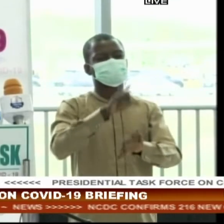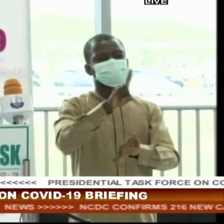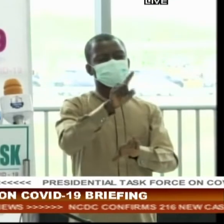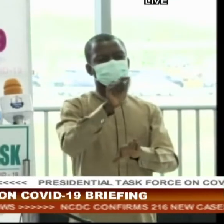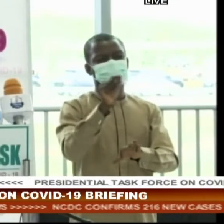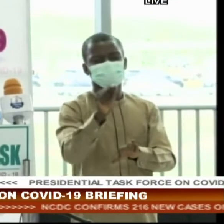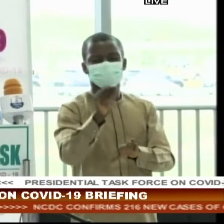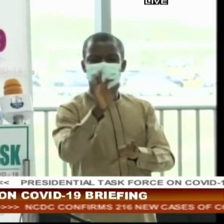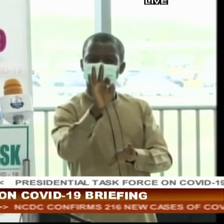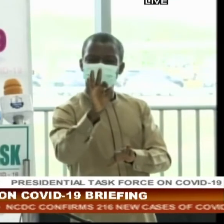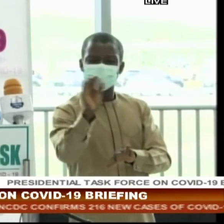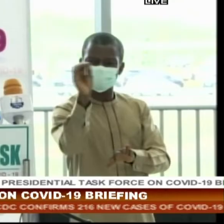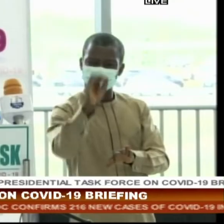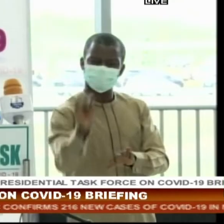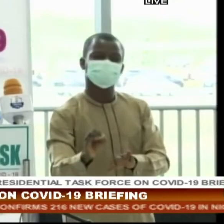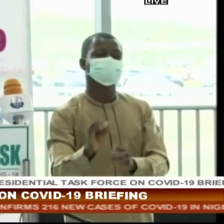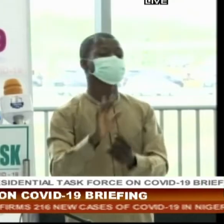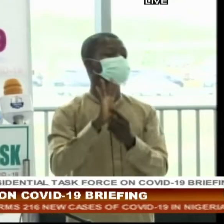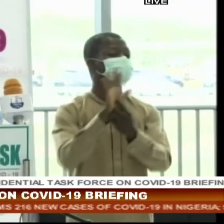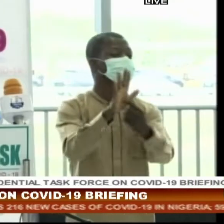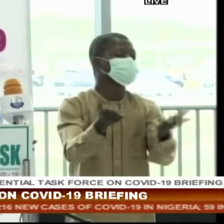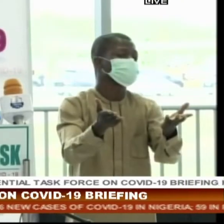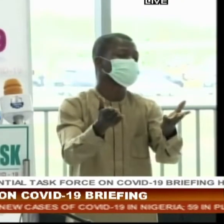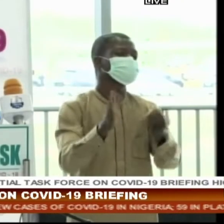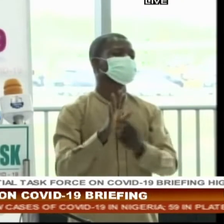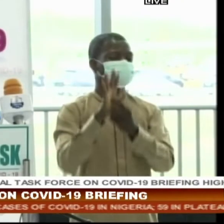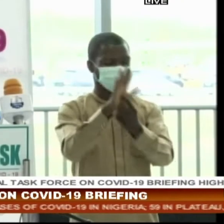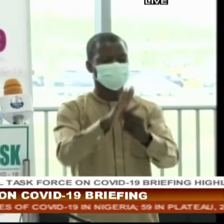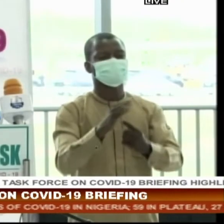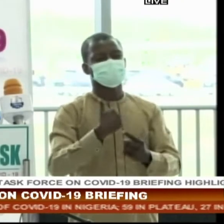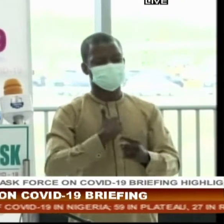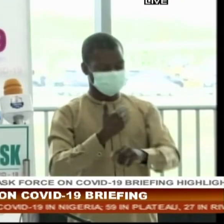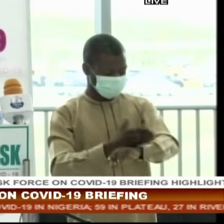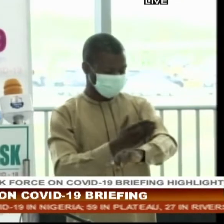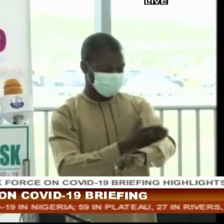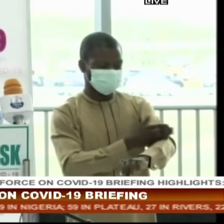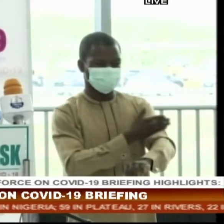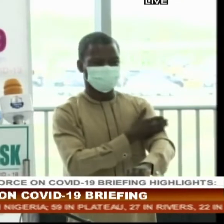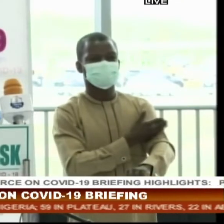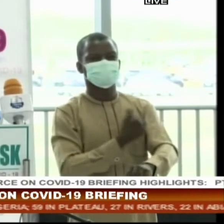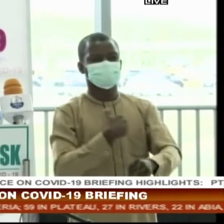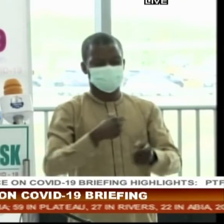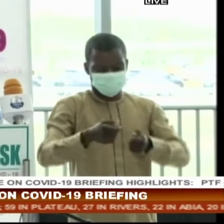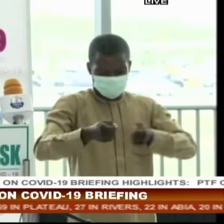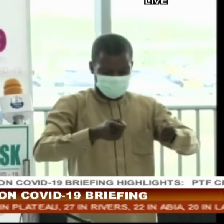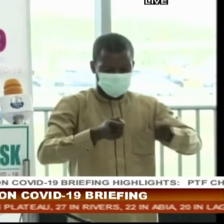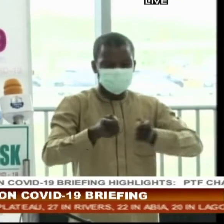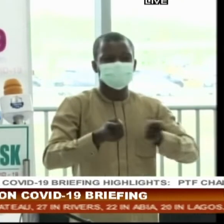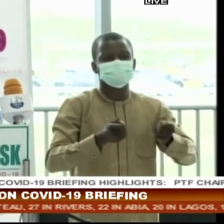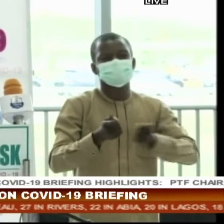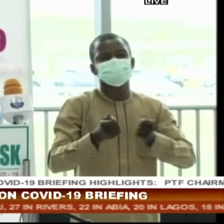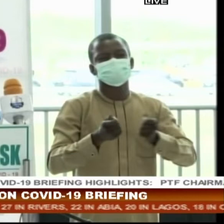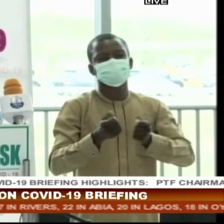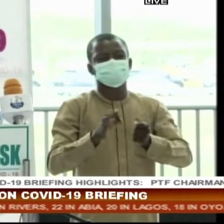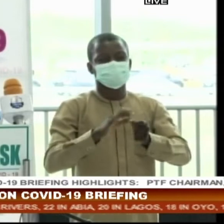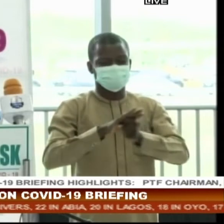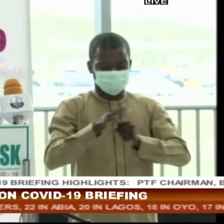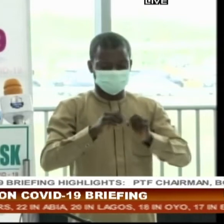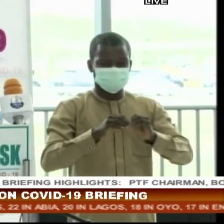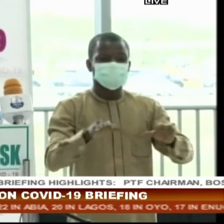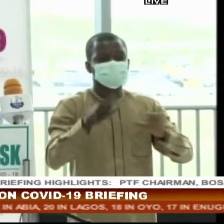1.9%, indicating that there has been improvement in case management and, as a